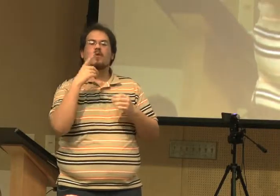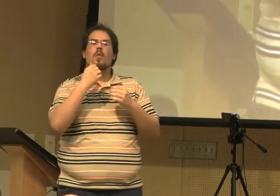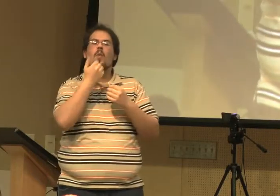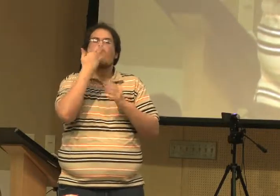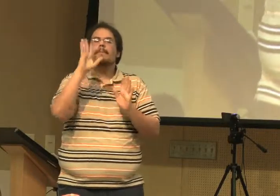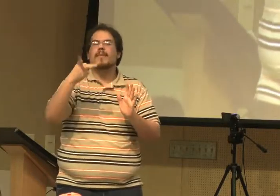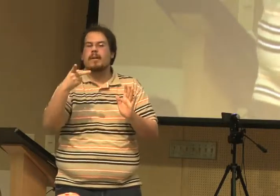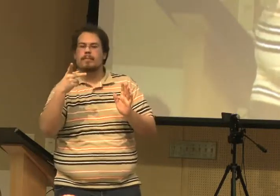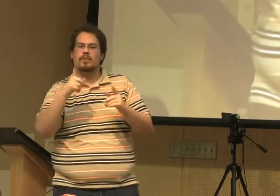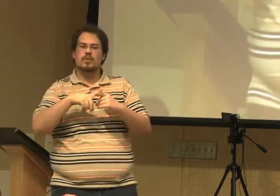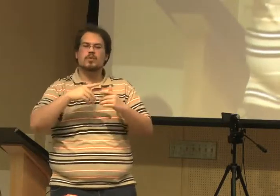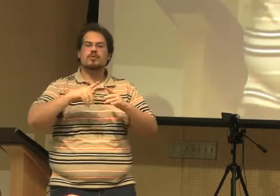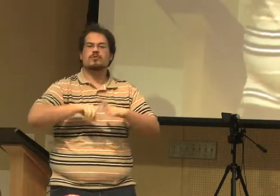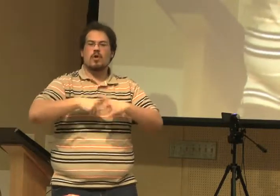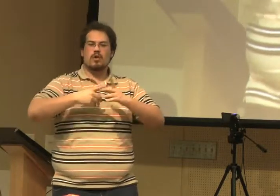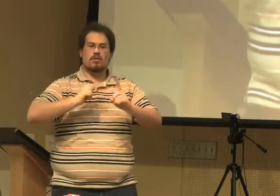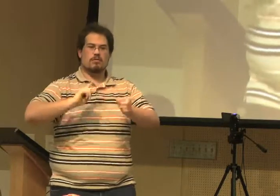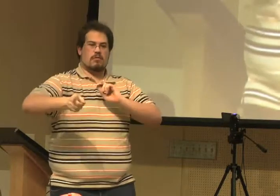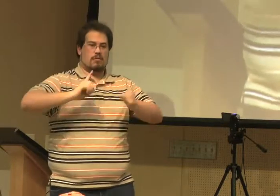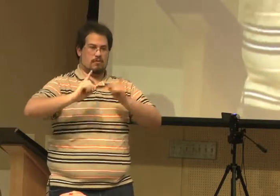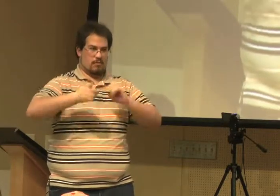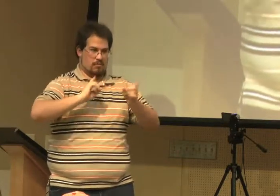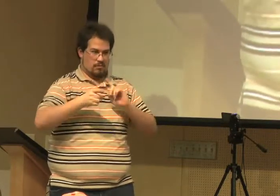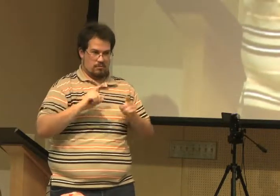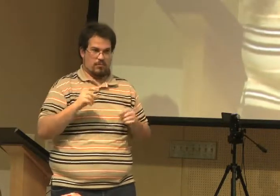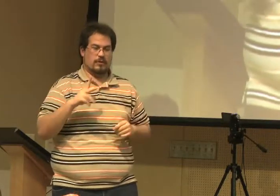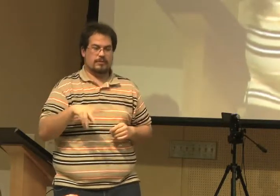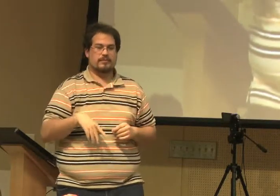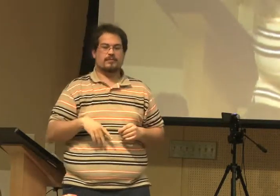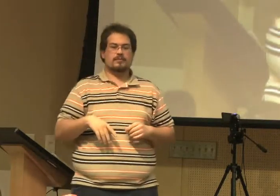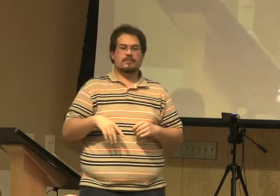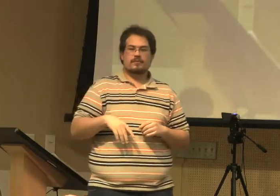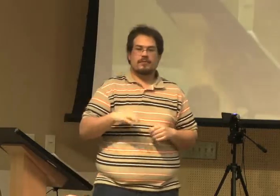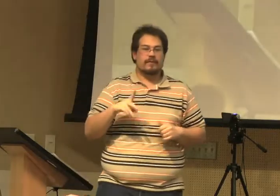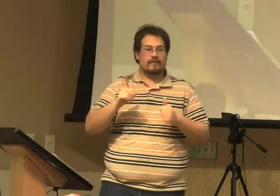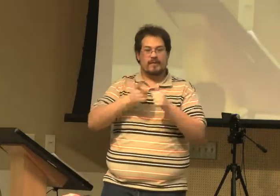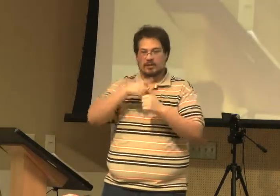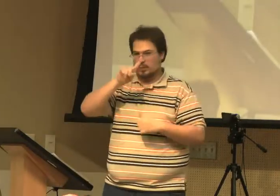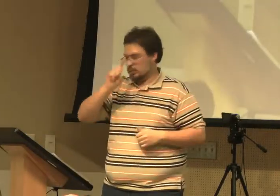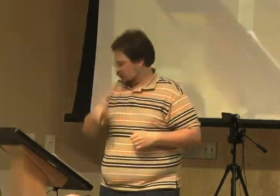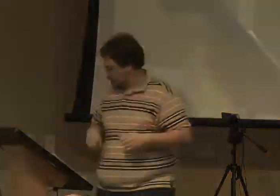Now, we did provide a list of questions to start the dialogue.